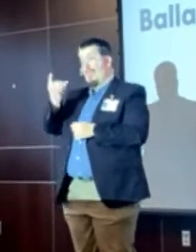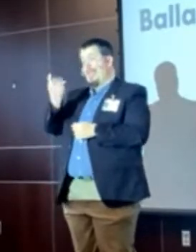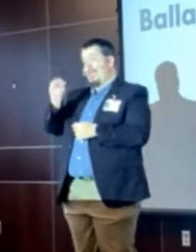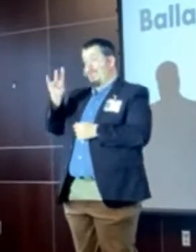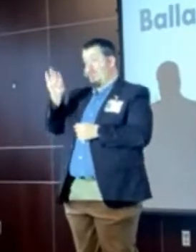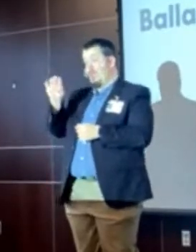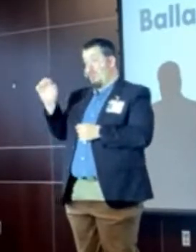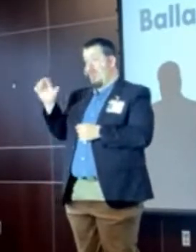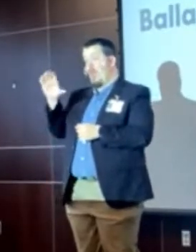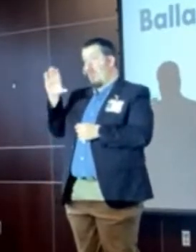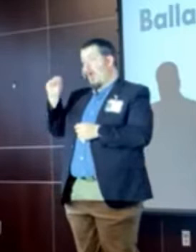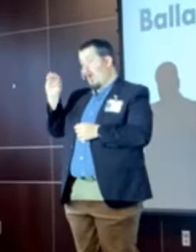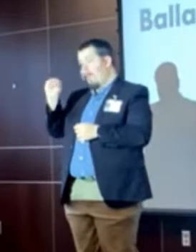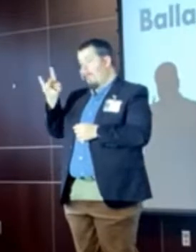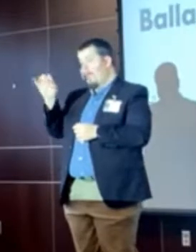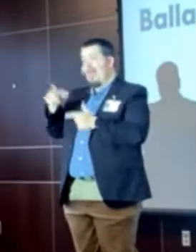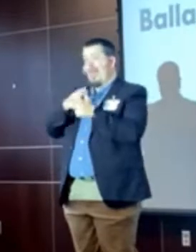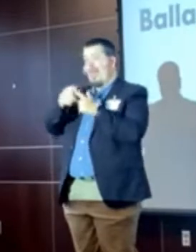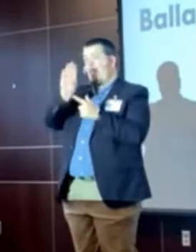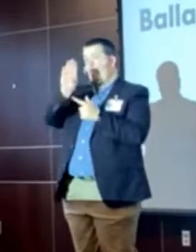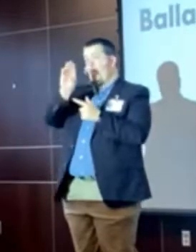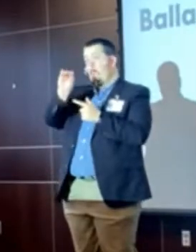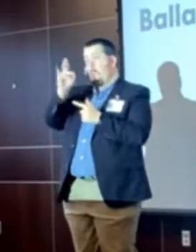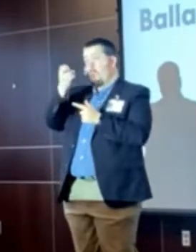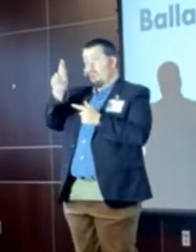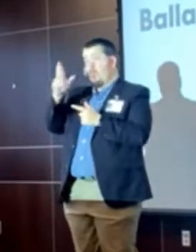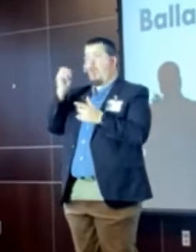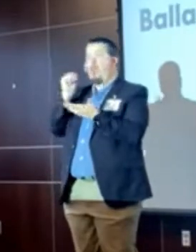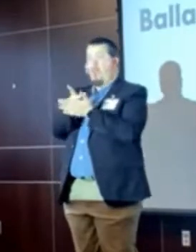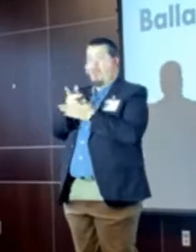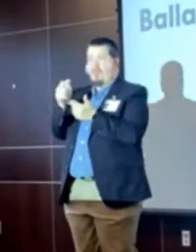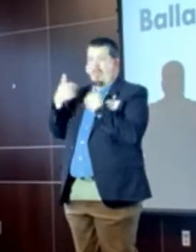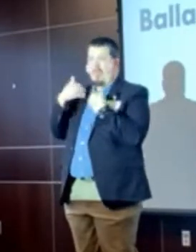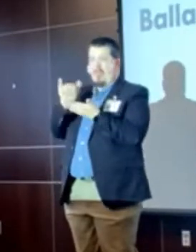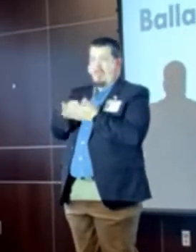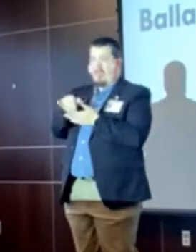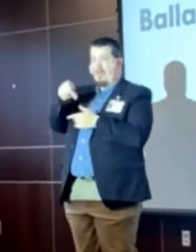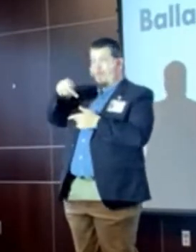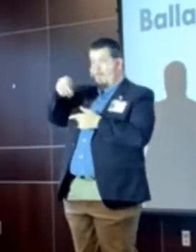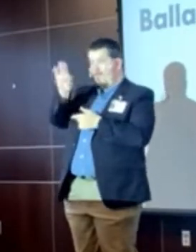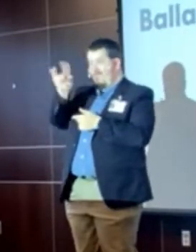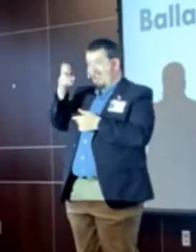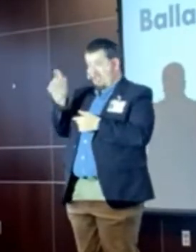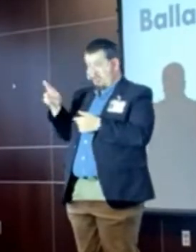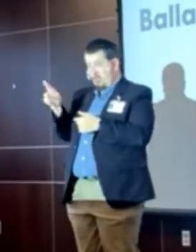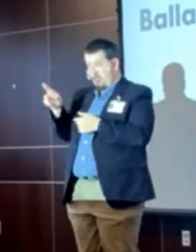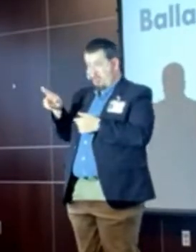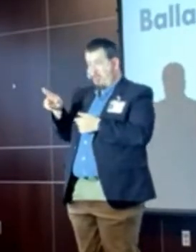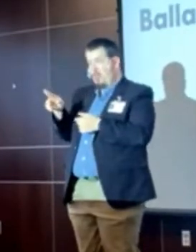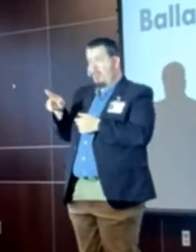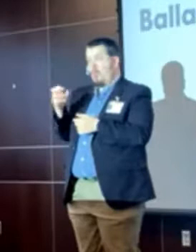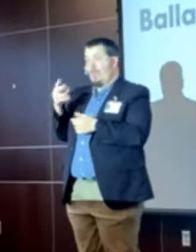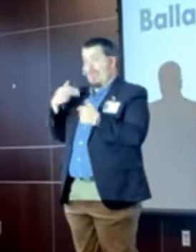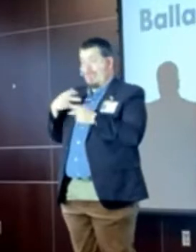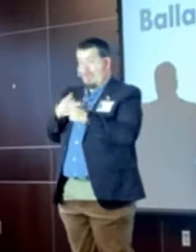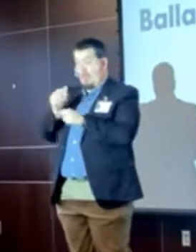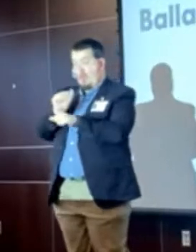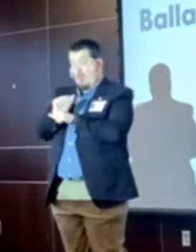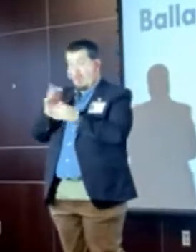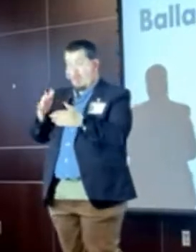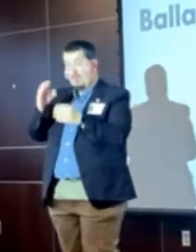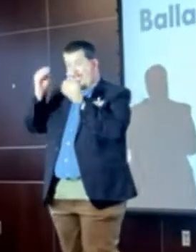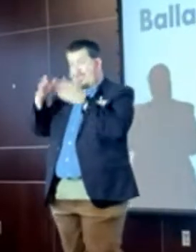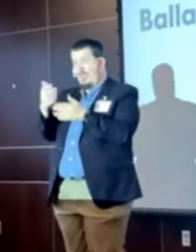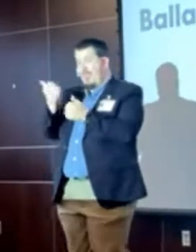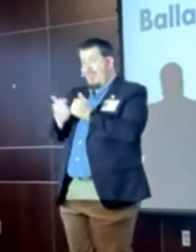well as the boosters that are now approved. So booster doses, again, Pfizer vaccine, which is what we have, healthcare workers,